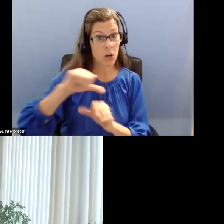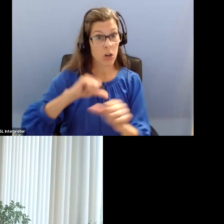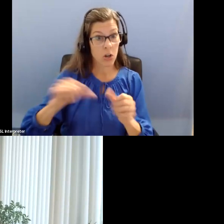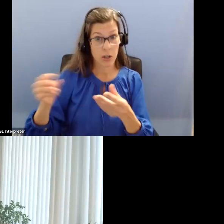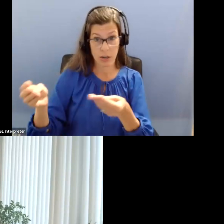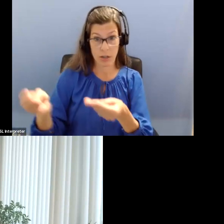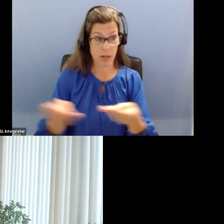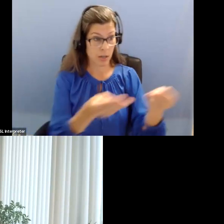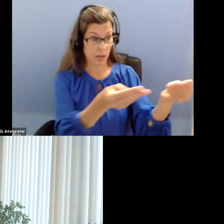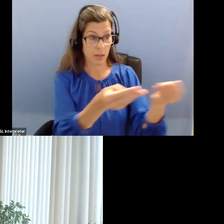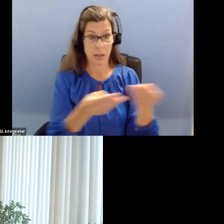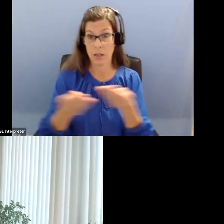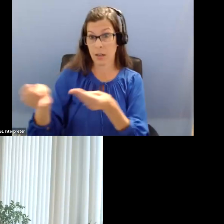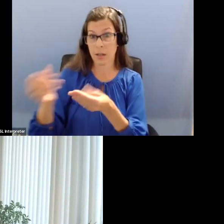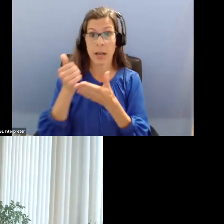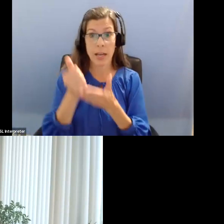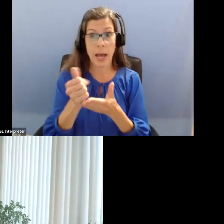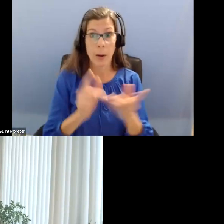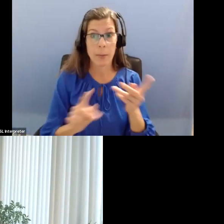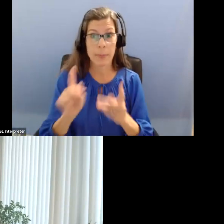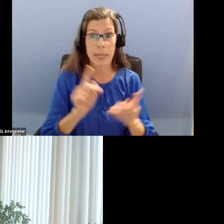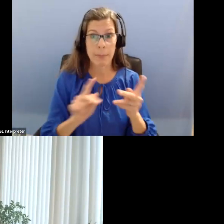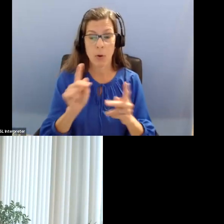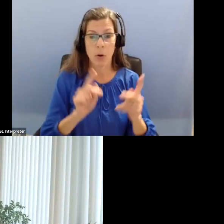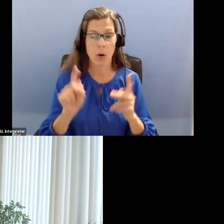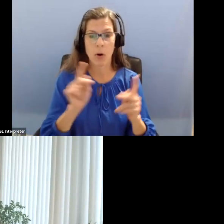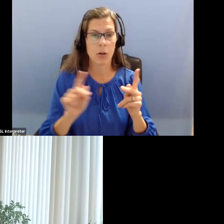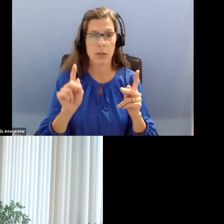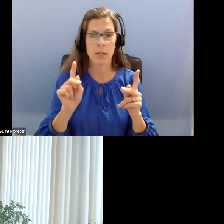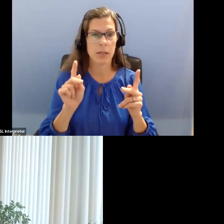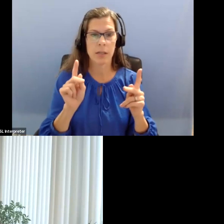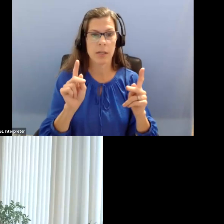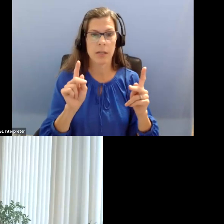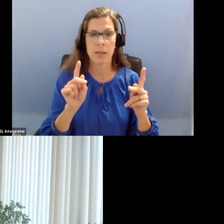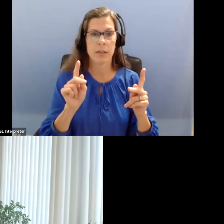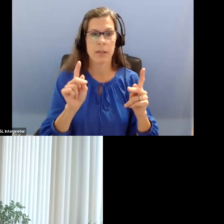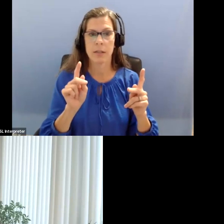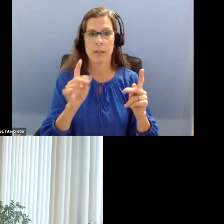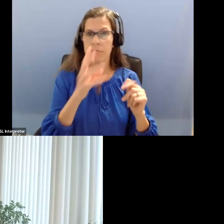past, not getting past, that's not fair, but in